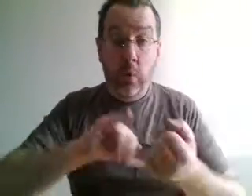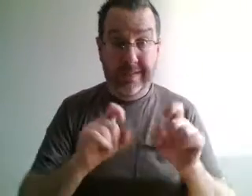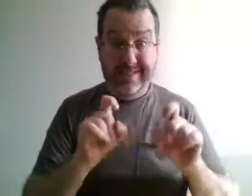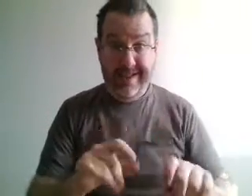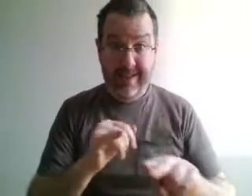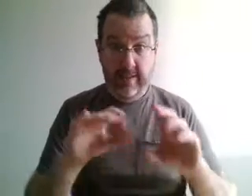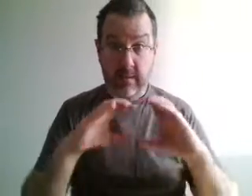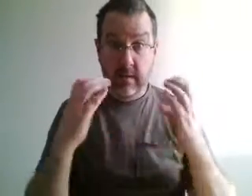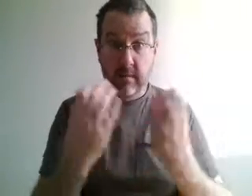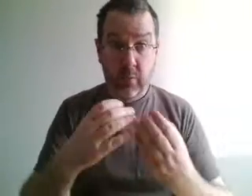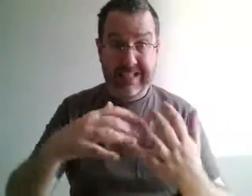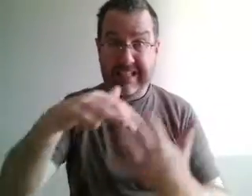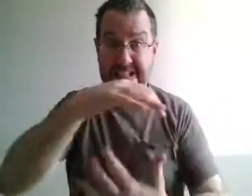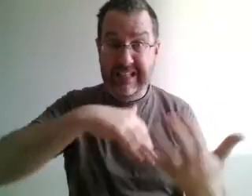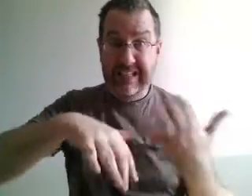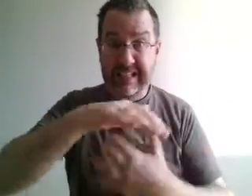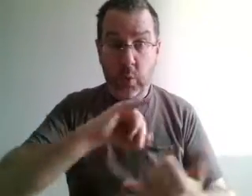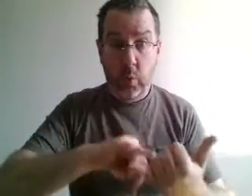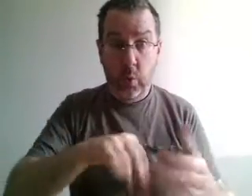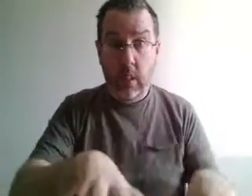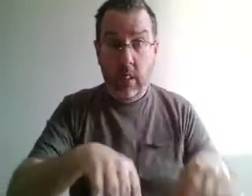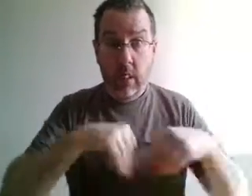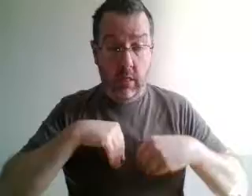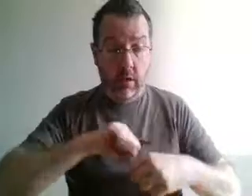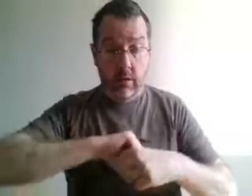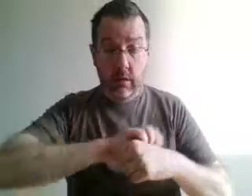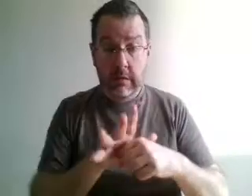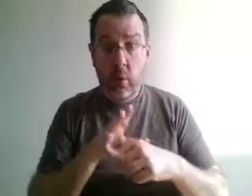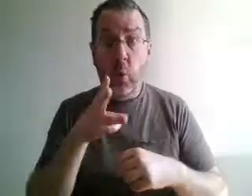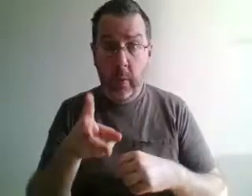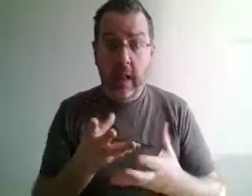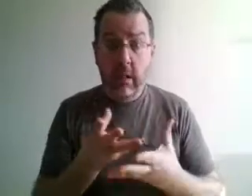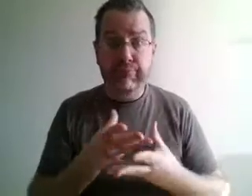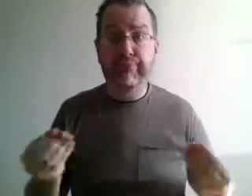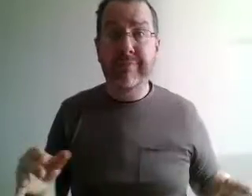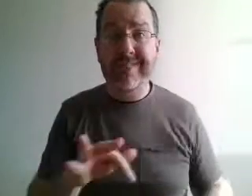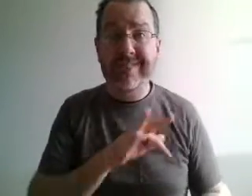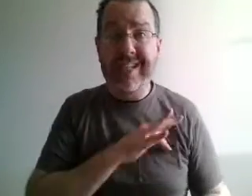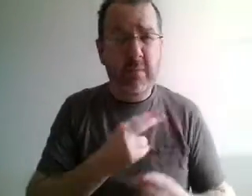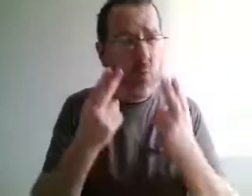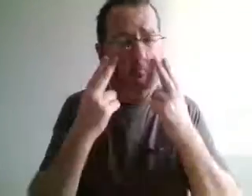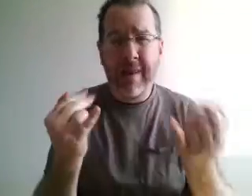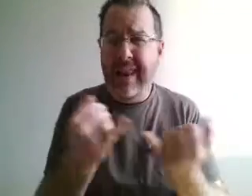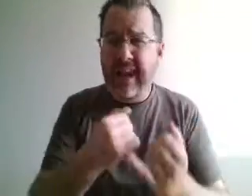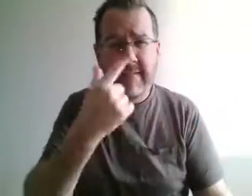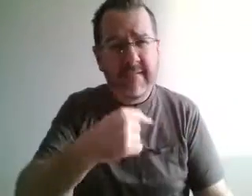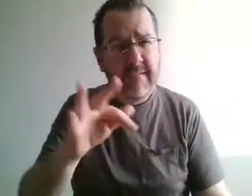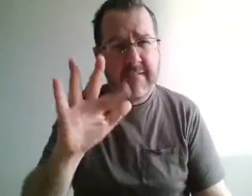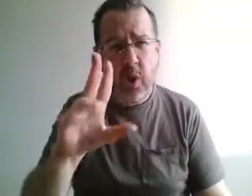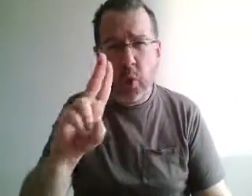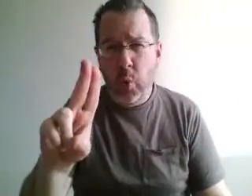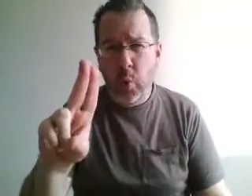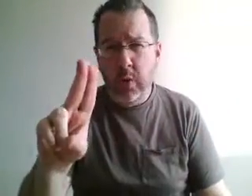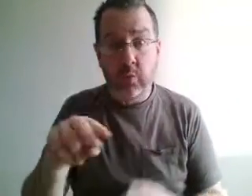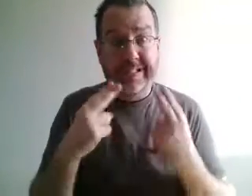who get this virus, they will recover by themselves. It'll be like the normal flu-type illness that goes around. You don't need to do anything other than stay